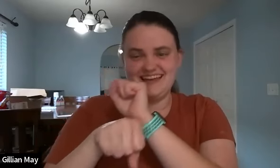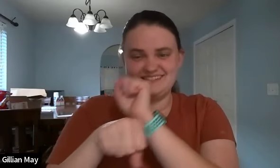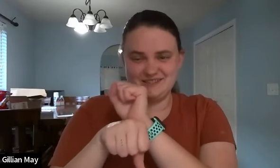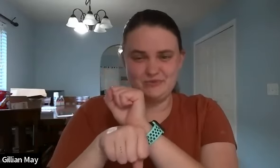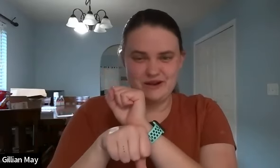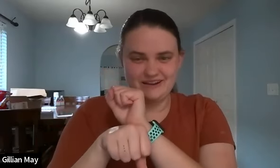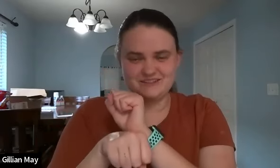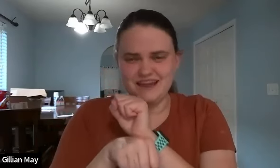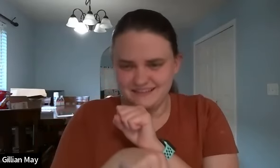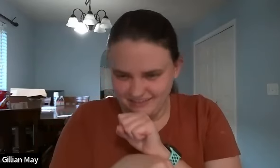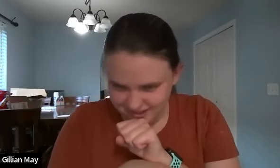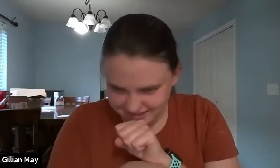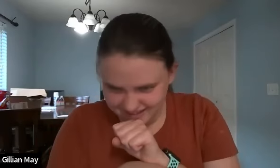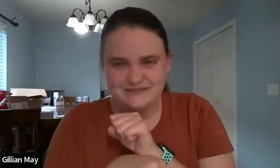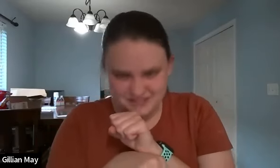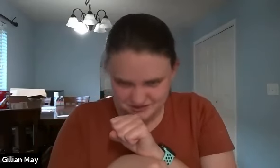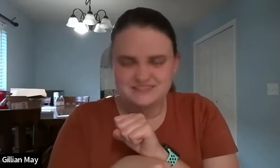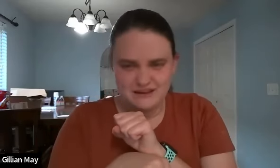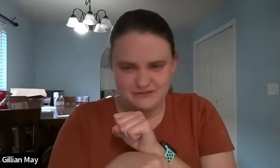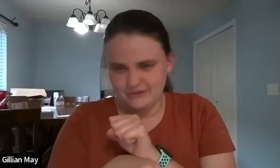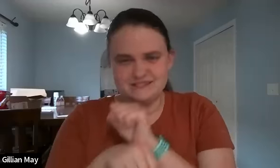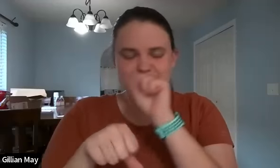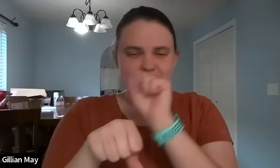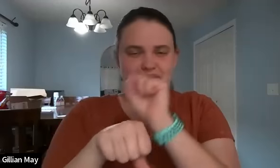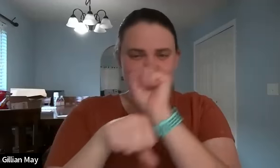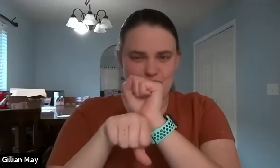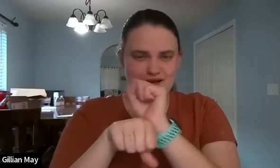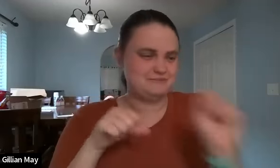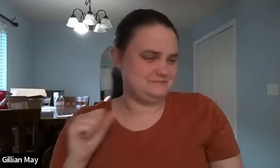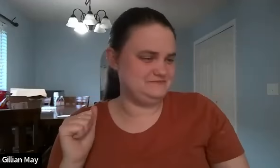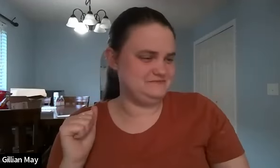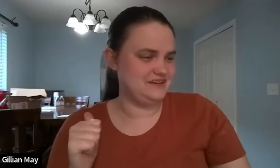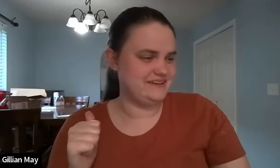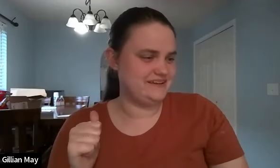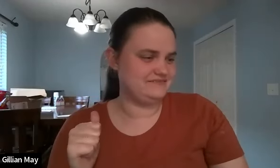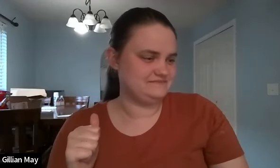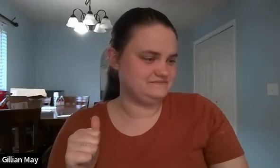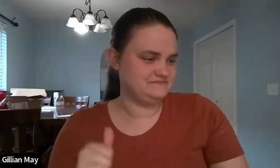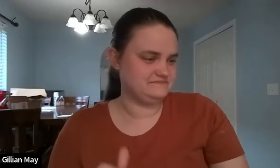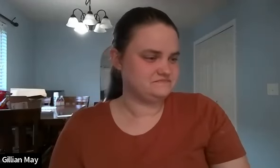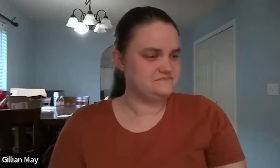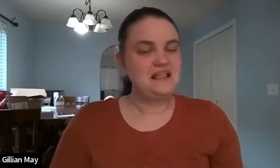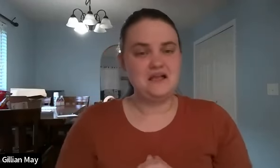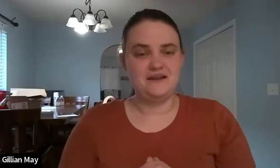Yes, it's work. So I had to look again to make sure I saw everyone's work. Good. All